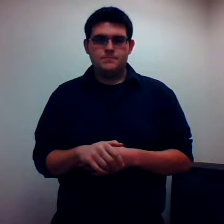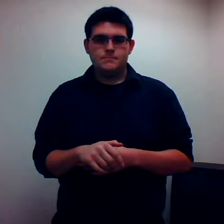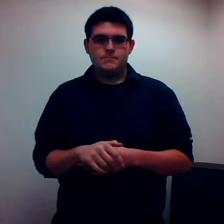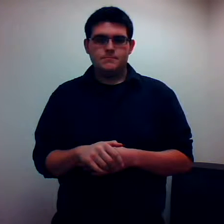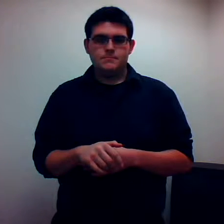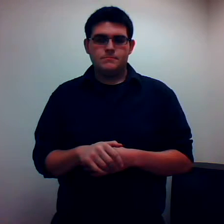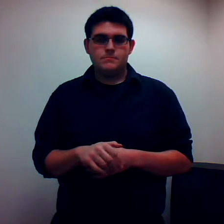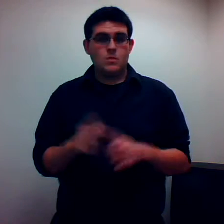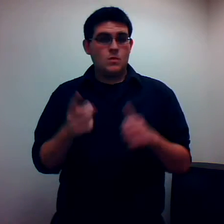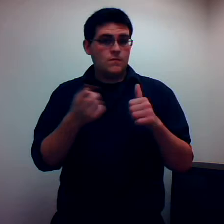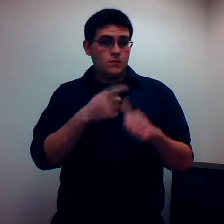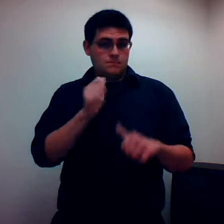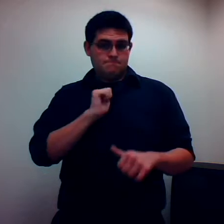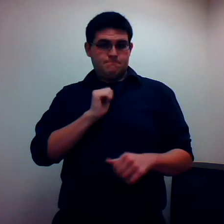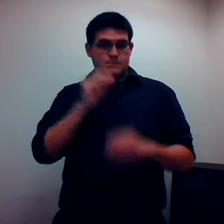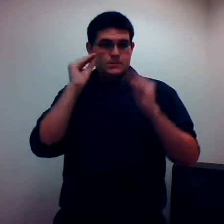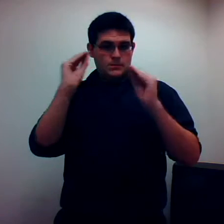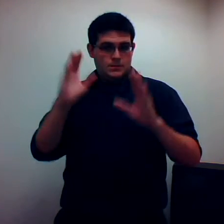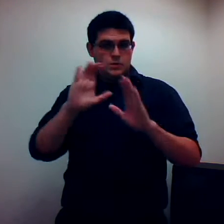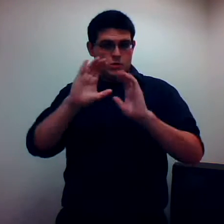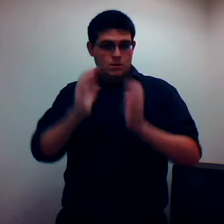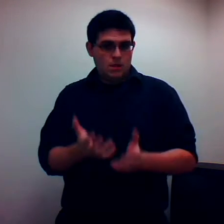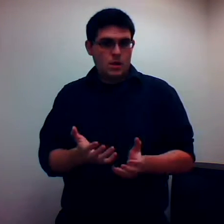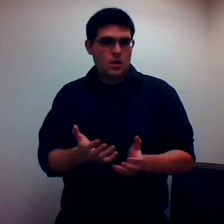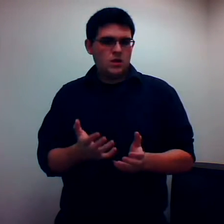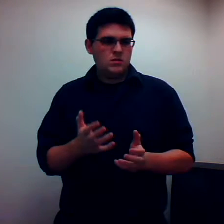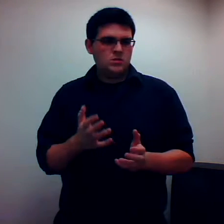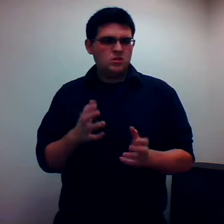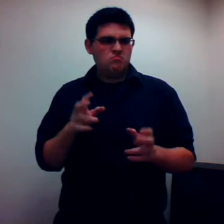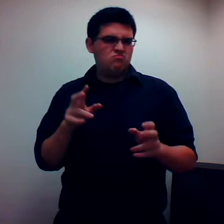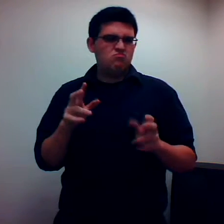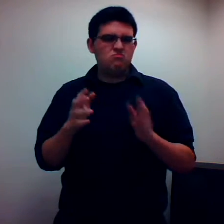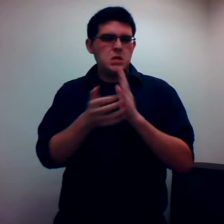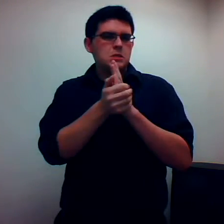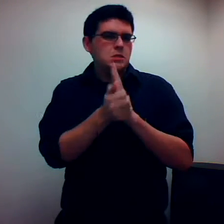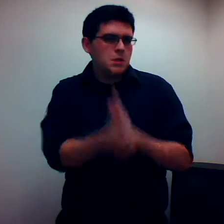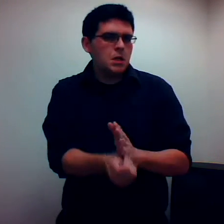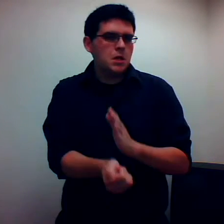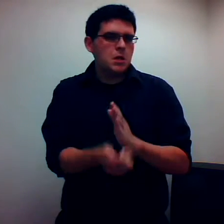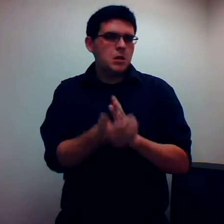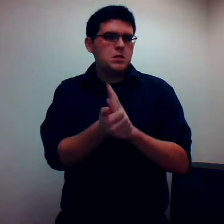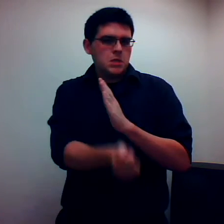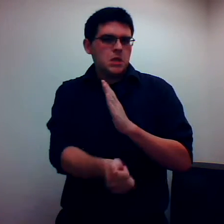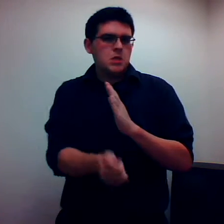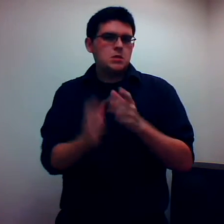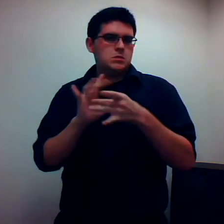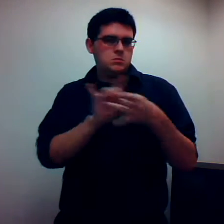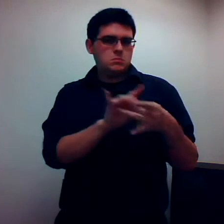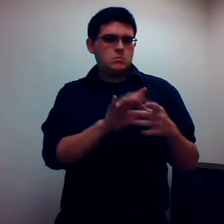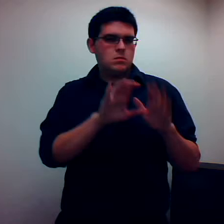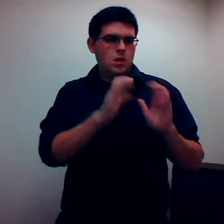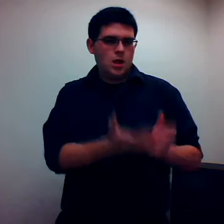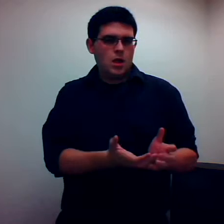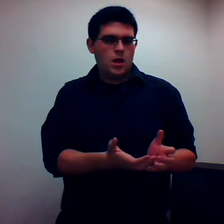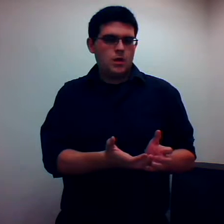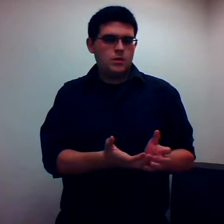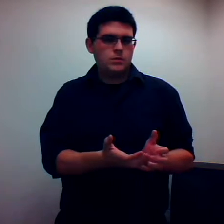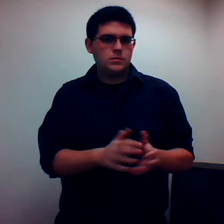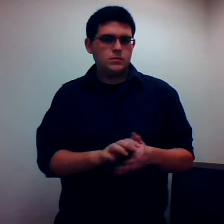class that is more of a skills-based class, and it's for freshman students in college, and it's a reading comprehension